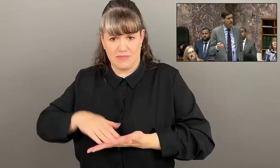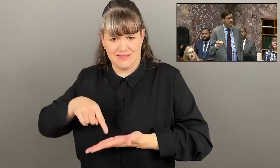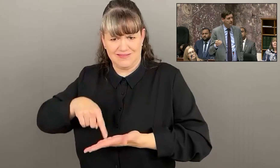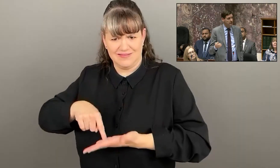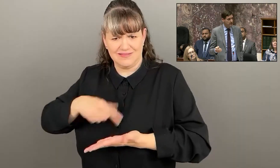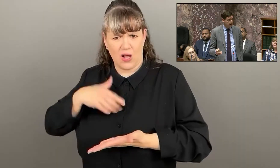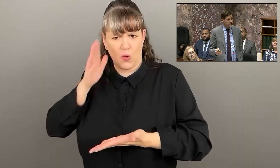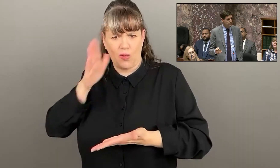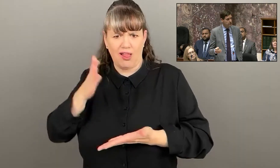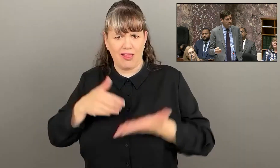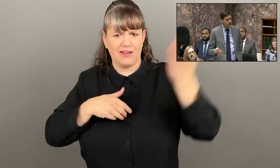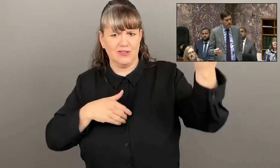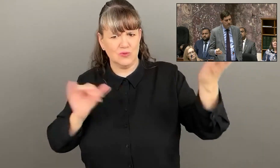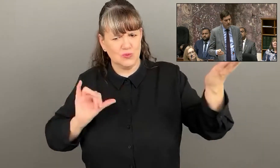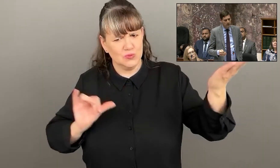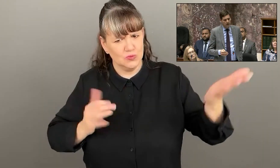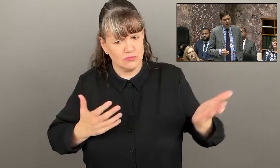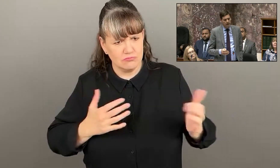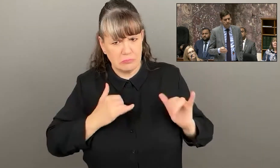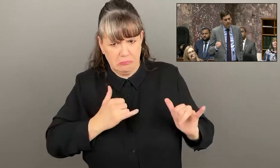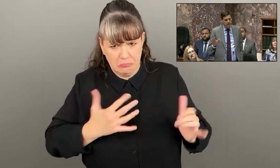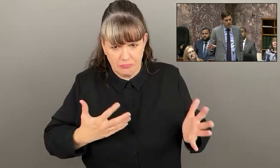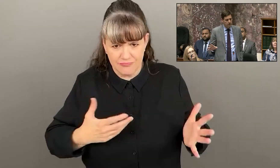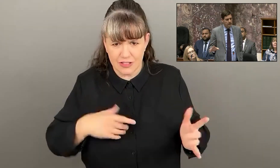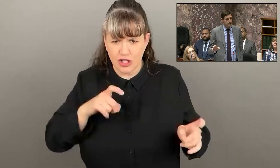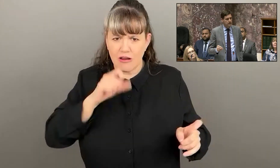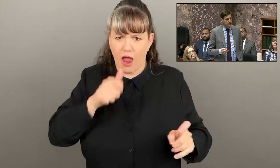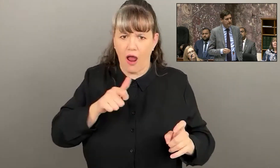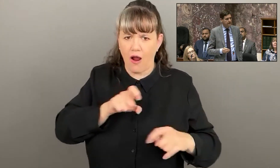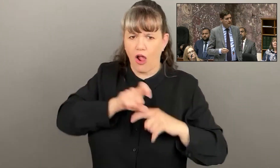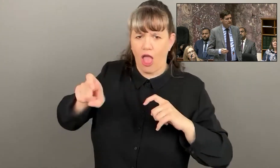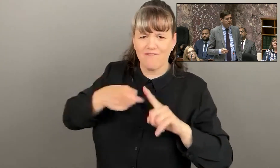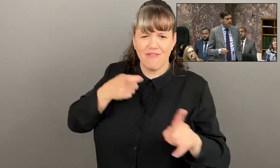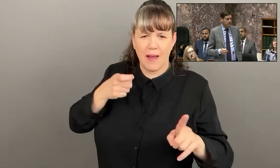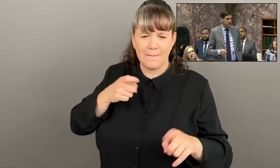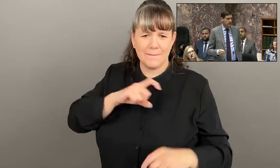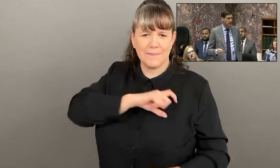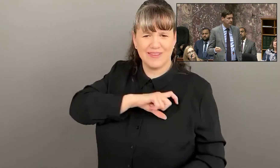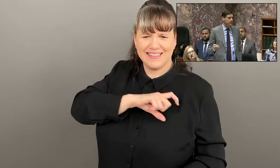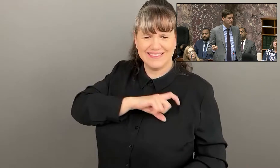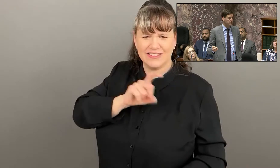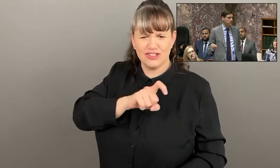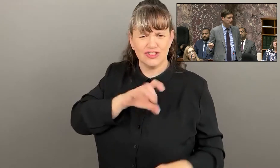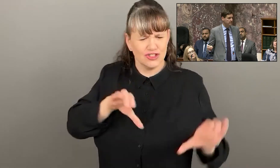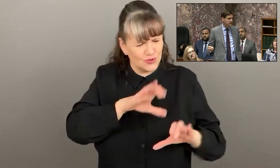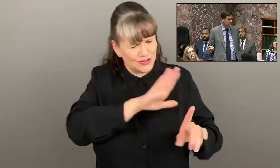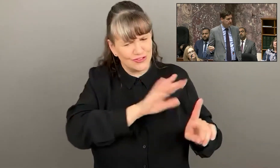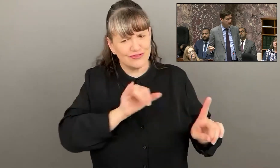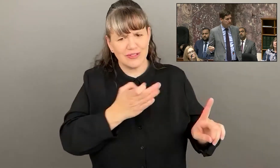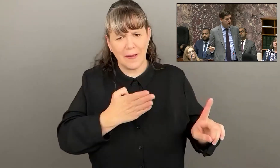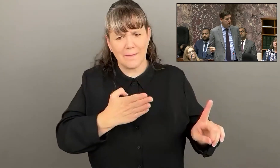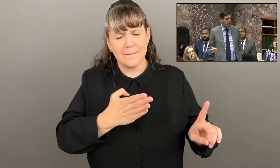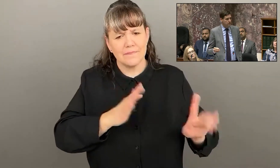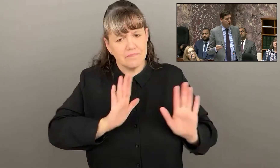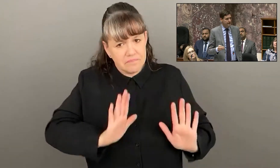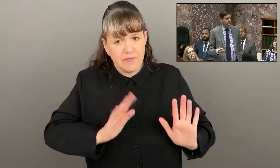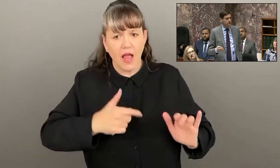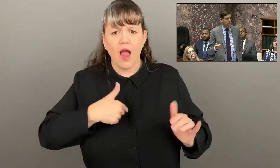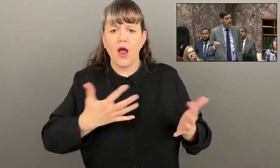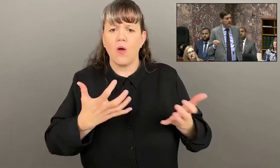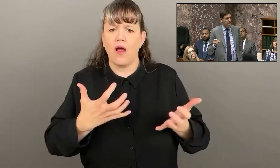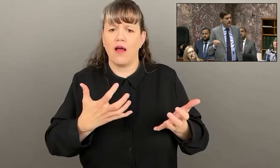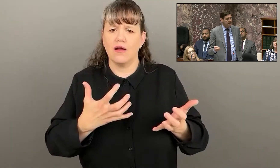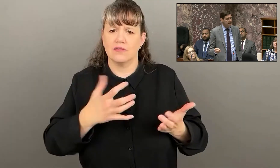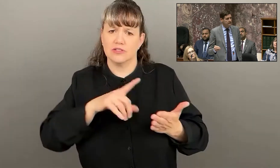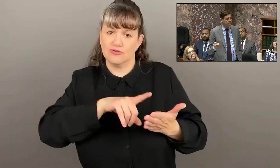specific job that she was doing. I just want to correct the Leader of the Opposition. The document was part of a set of documents that were related